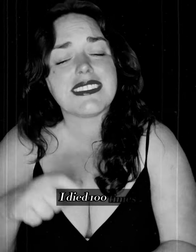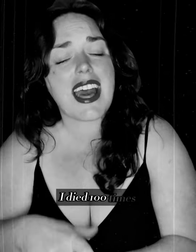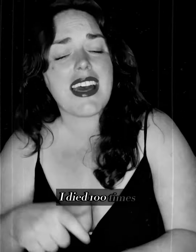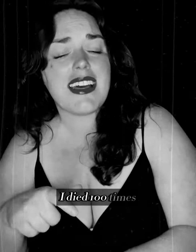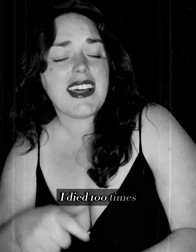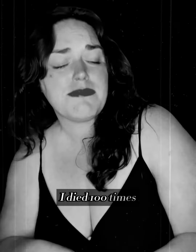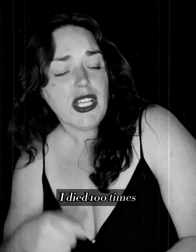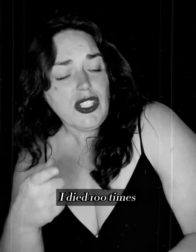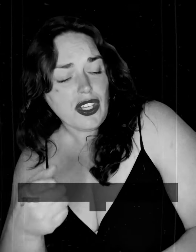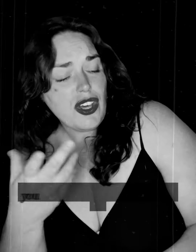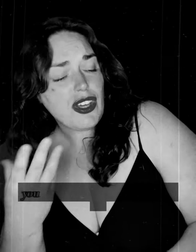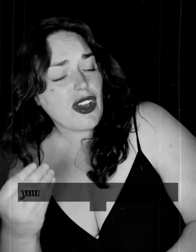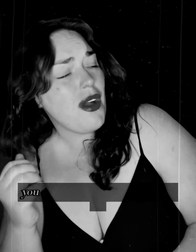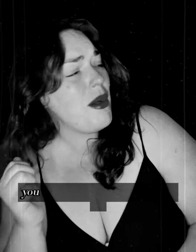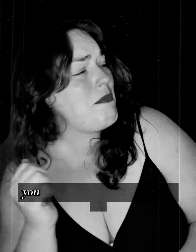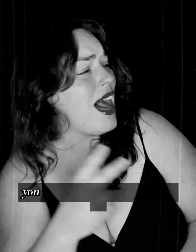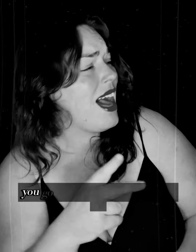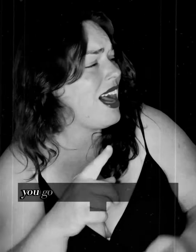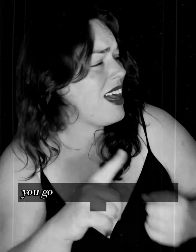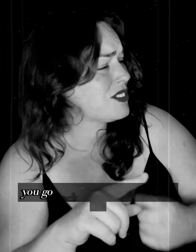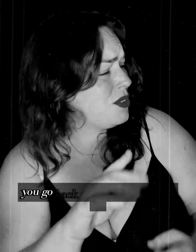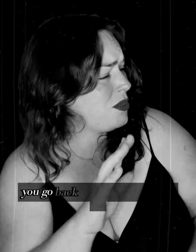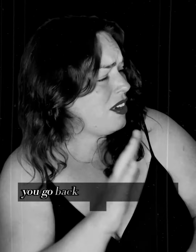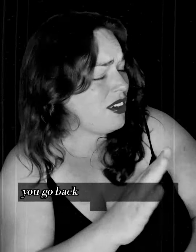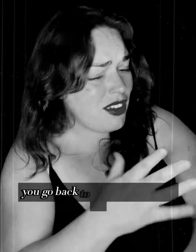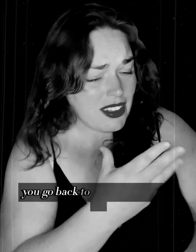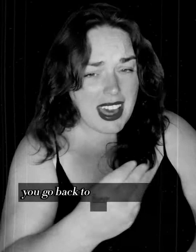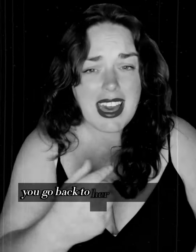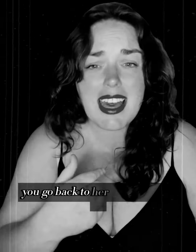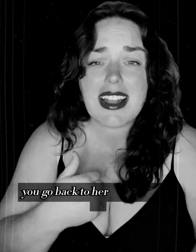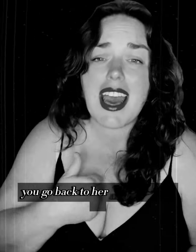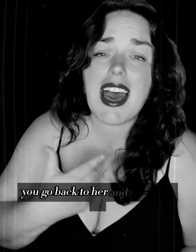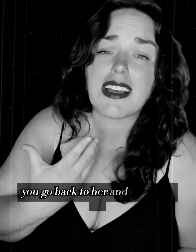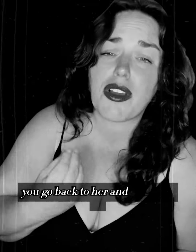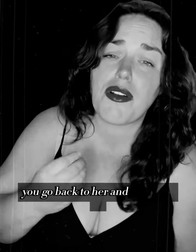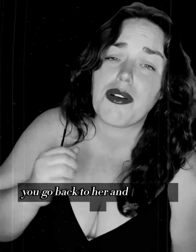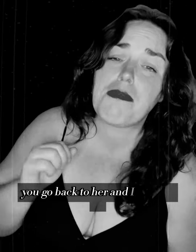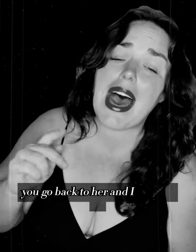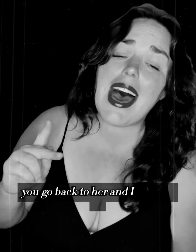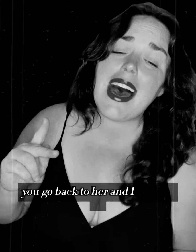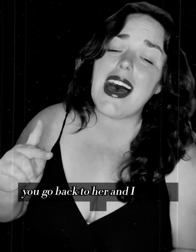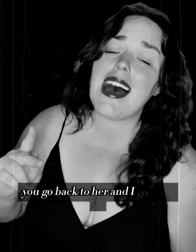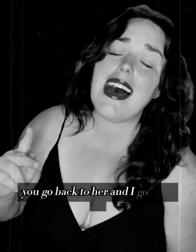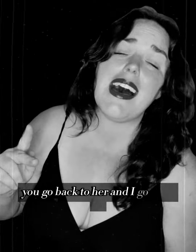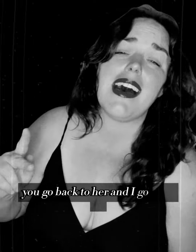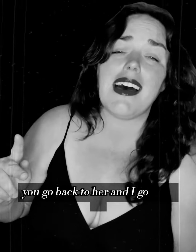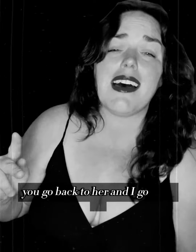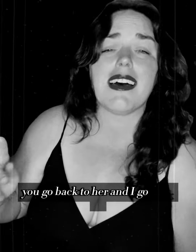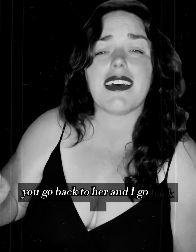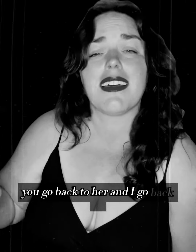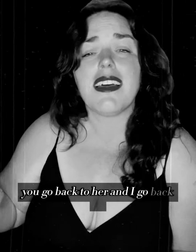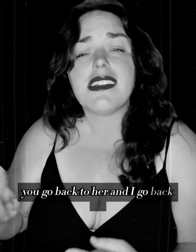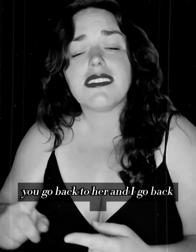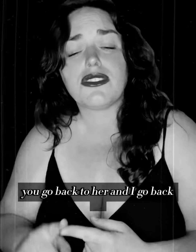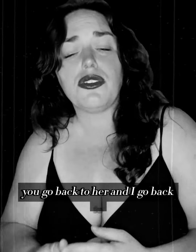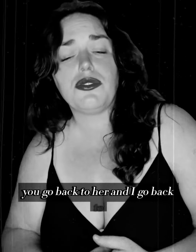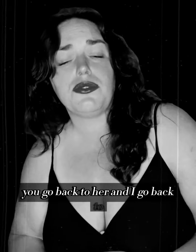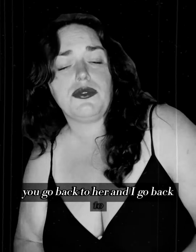You go back to her And I go back to